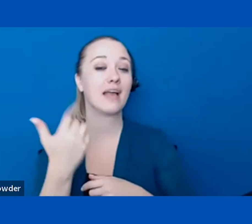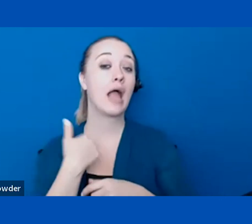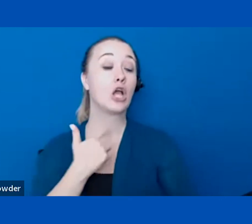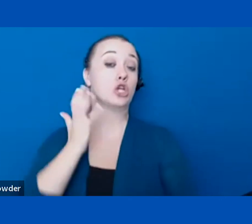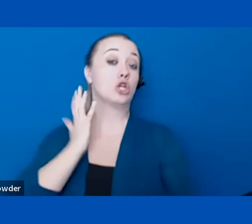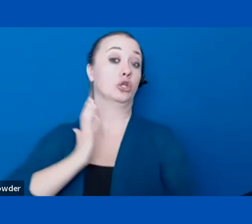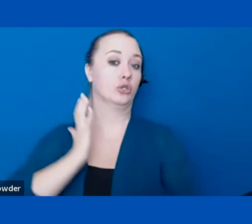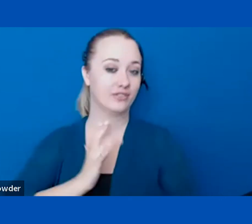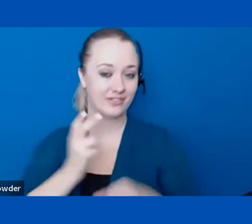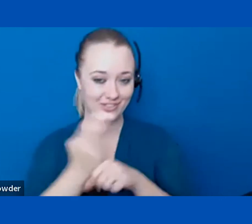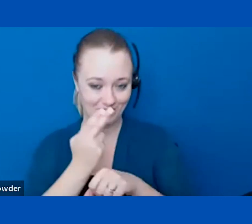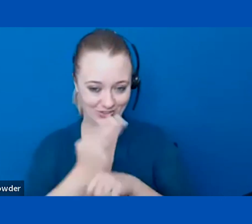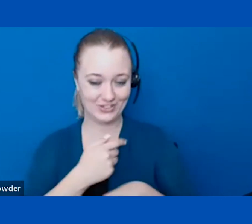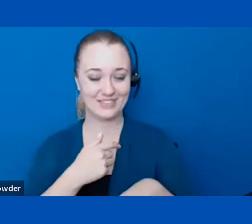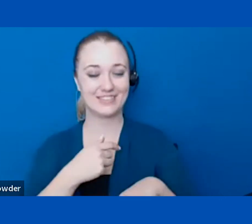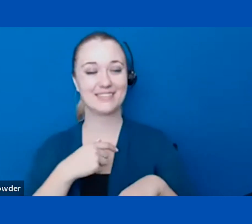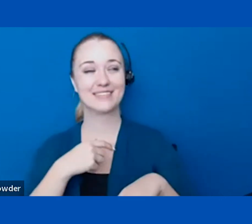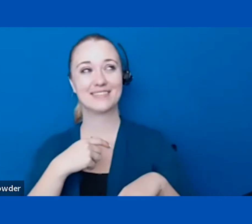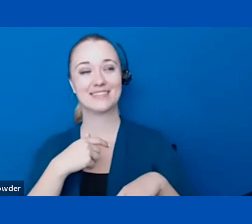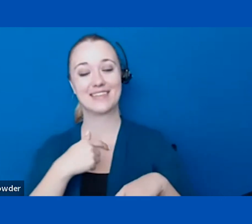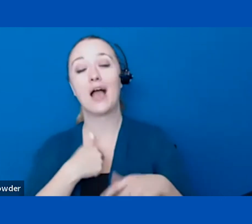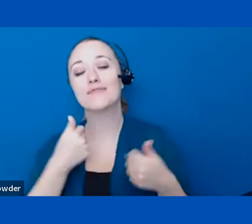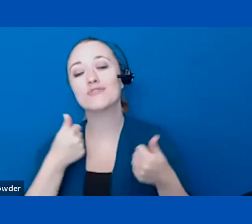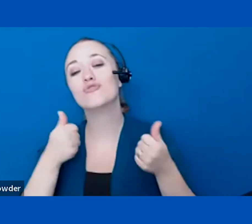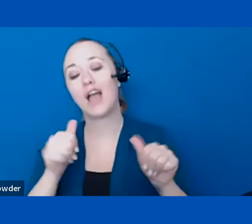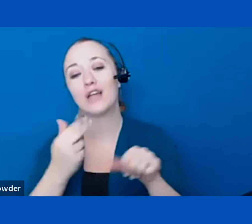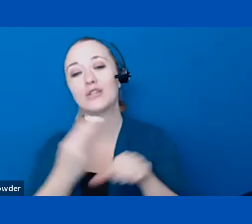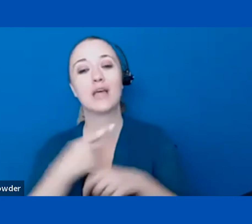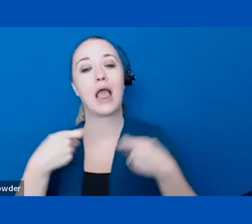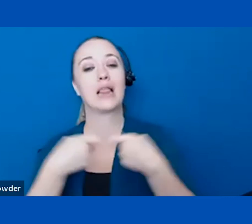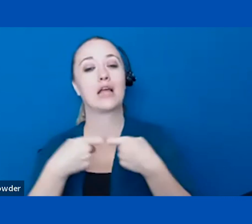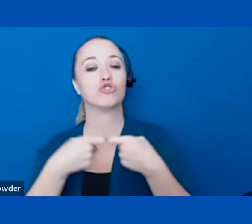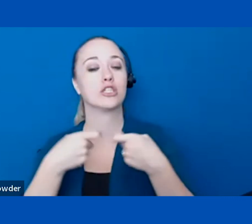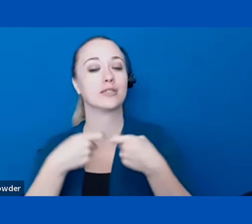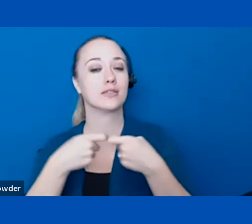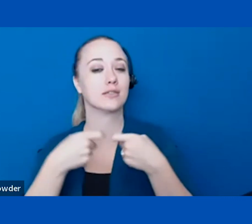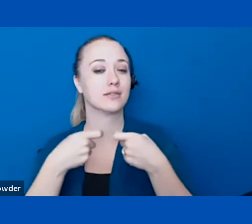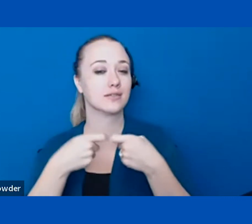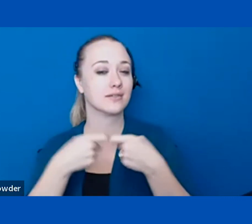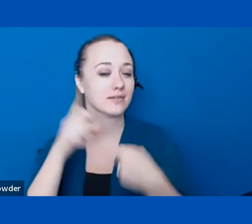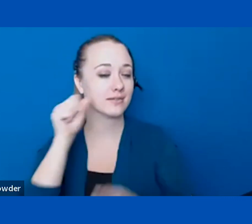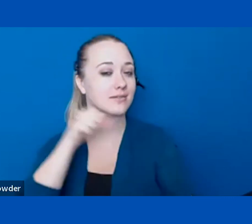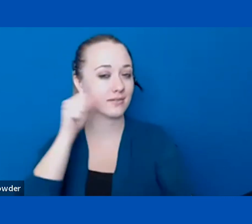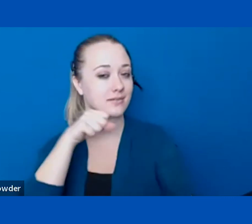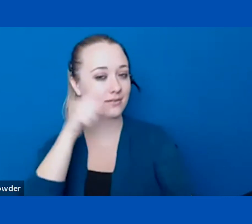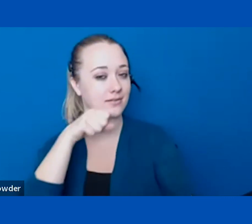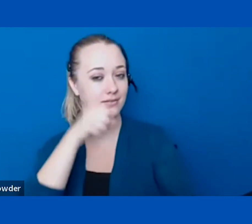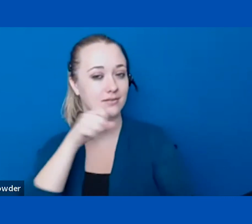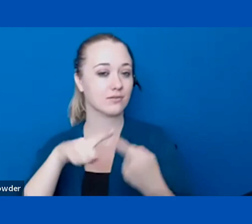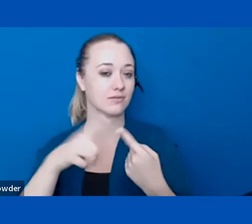I have tried using an electric shaver, and when I was really